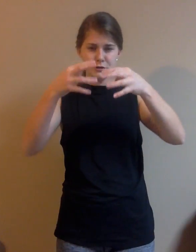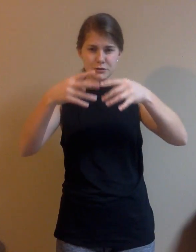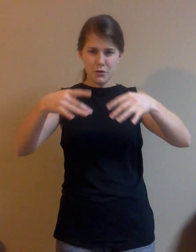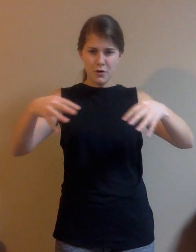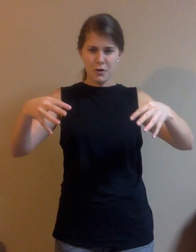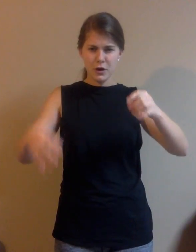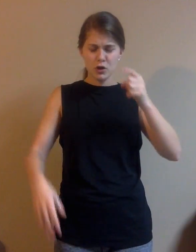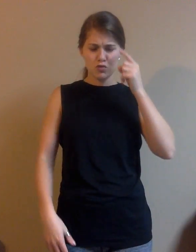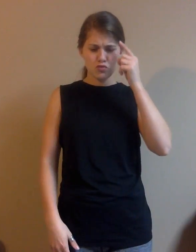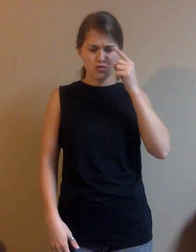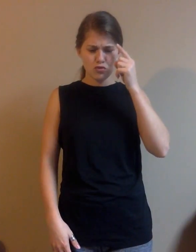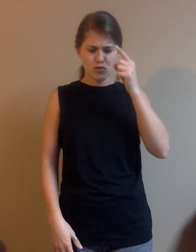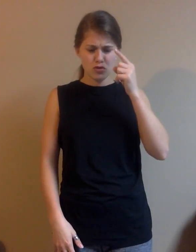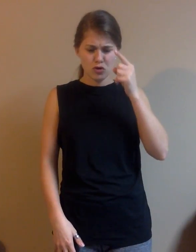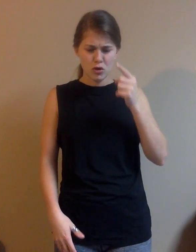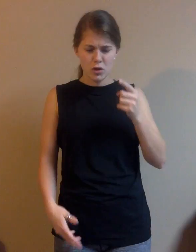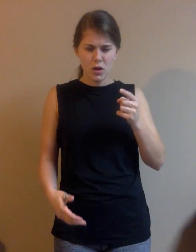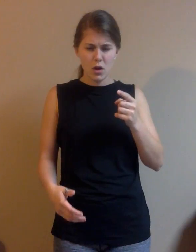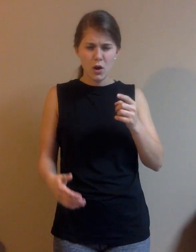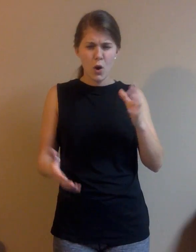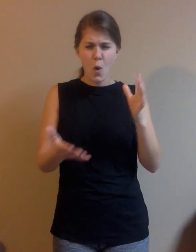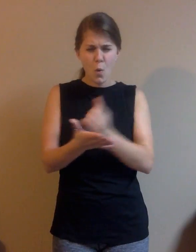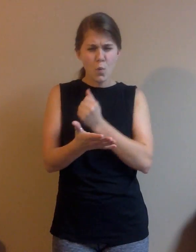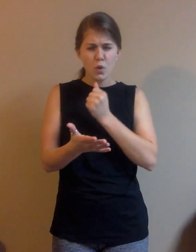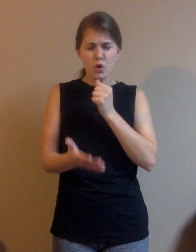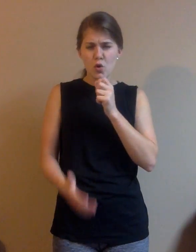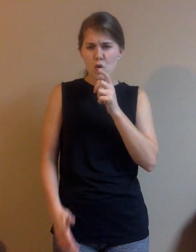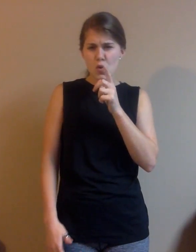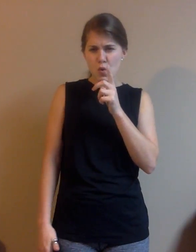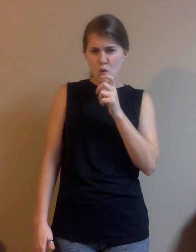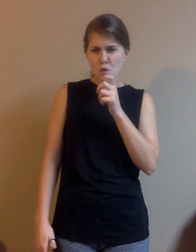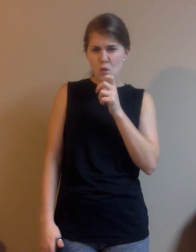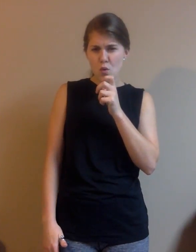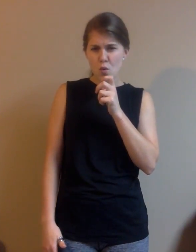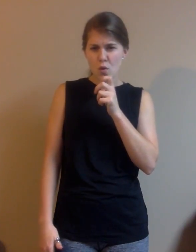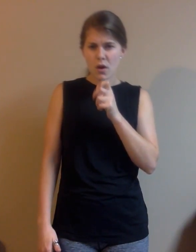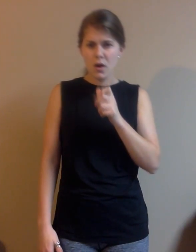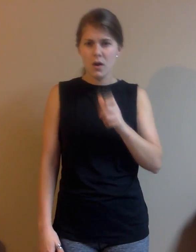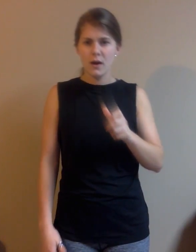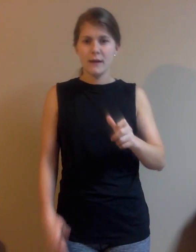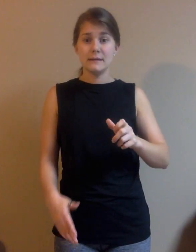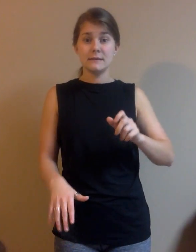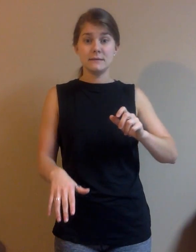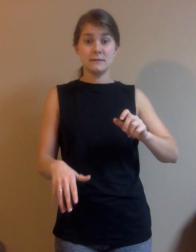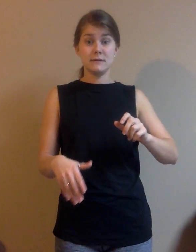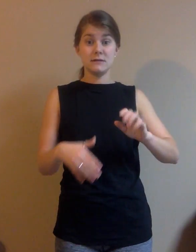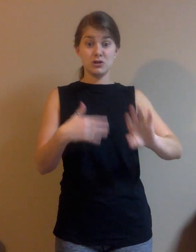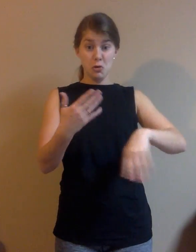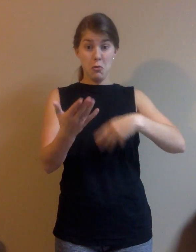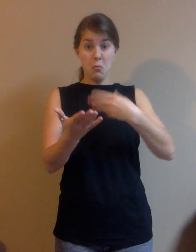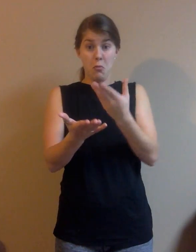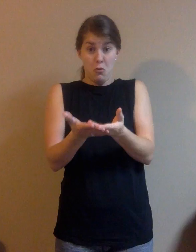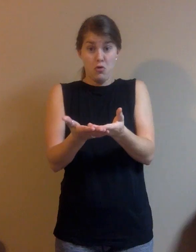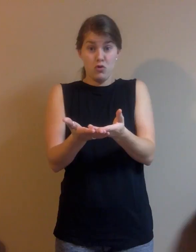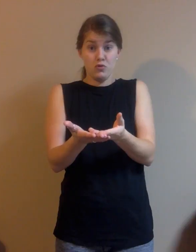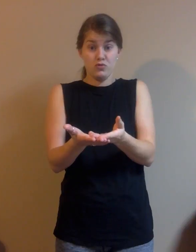have to conclude the whole purpose of public education throughout the world is to produce university professors. Isn't it? They're the